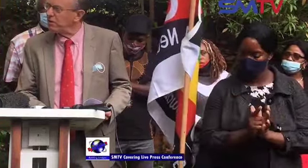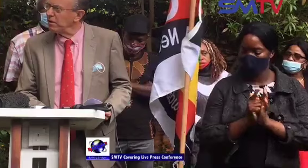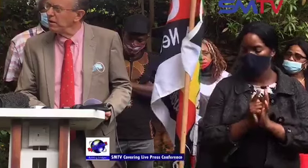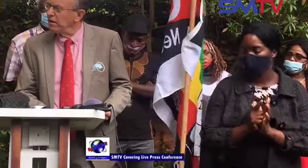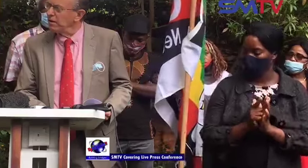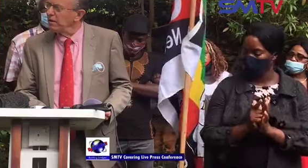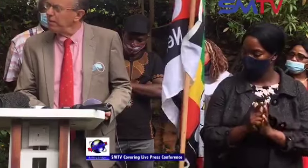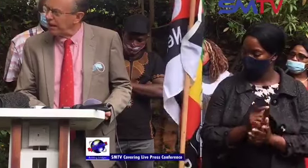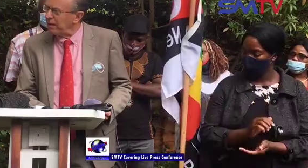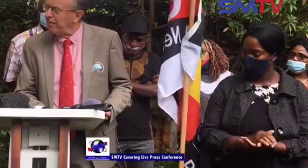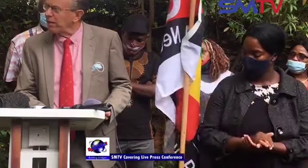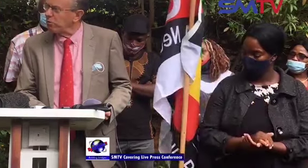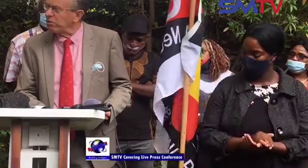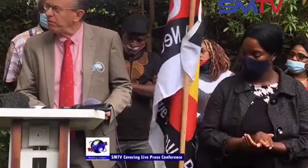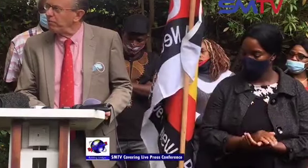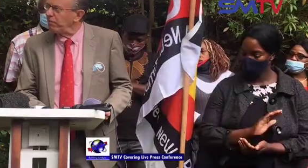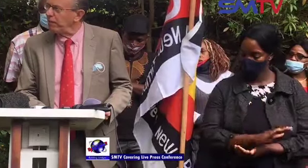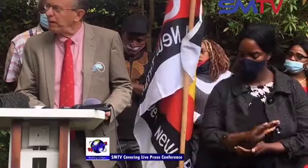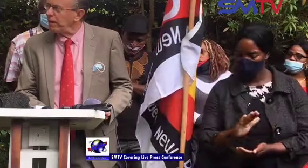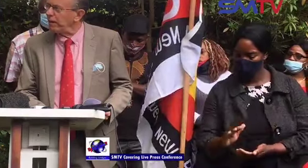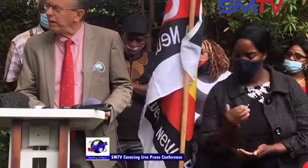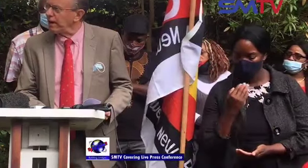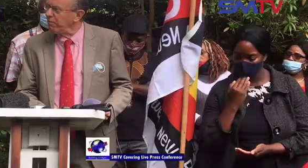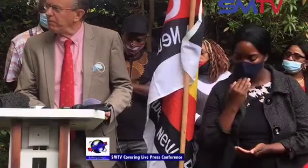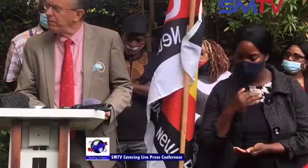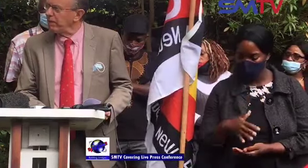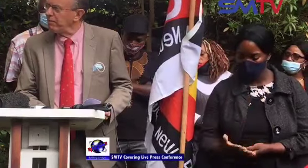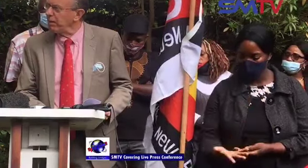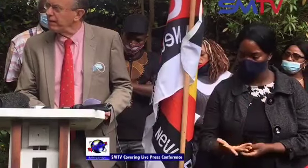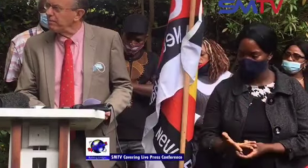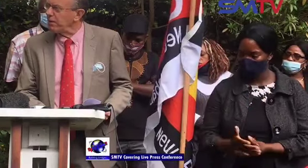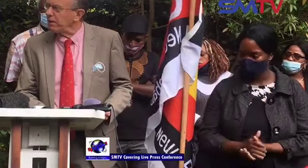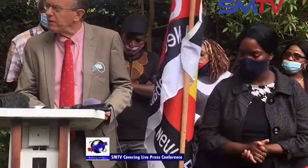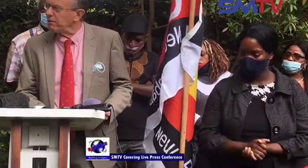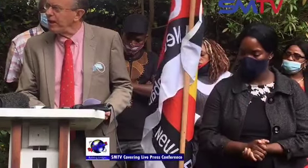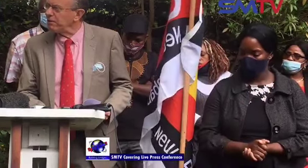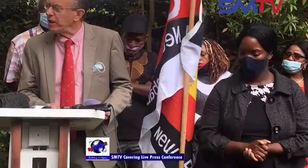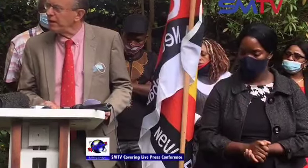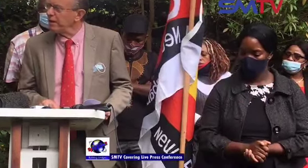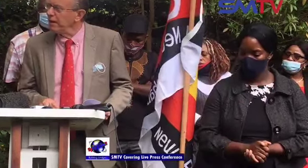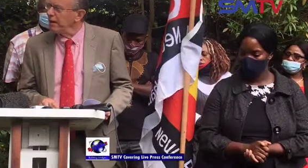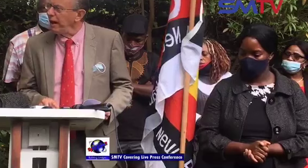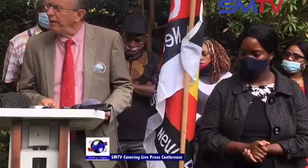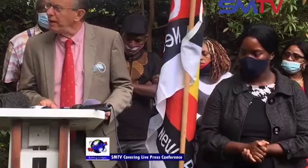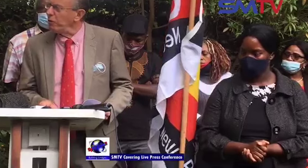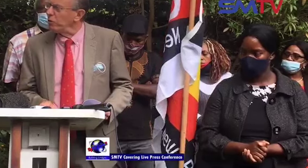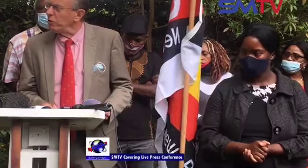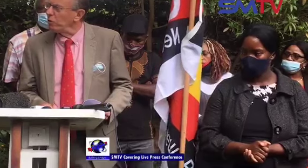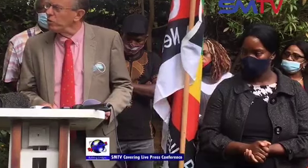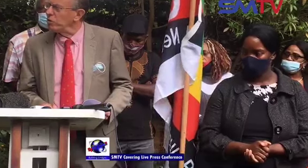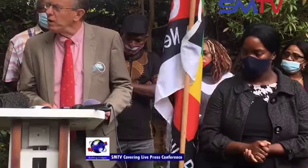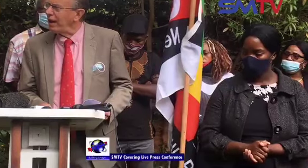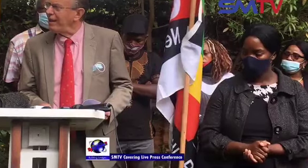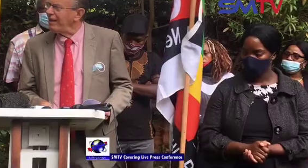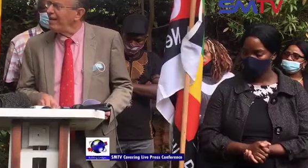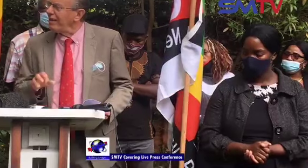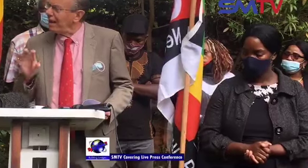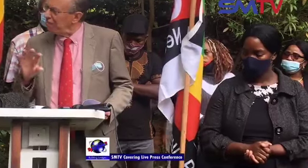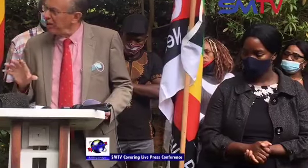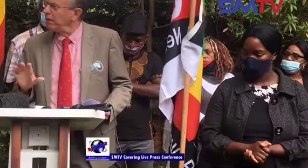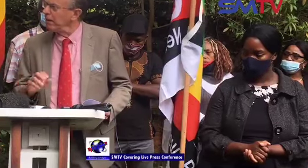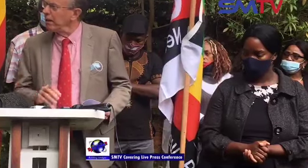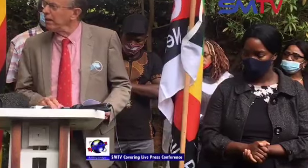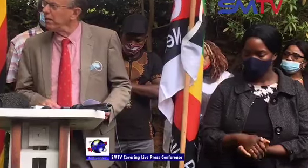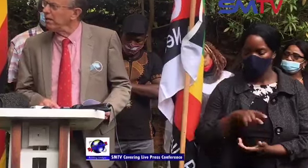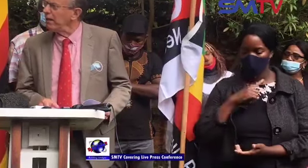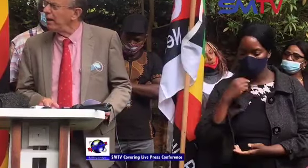6,277,000. The bulk of that was from government, from the Political Parties Finance Act, and there was a